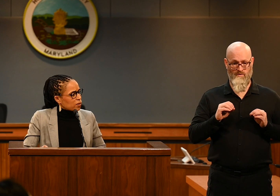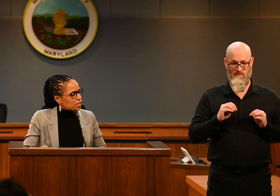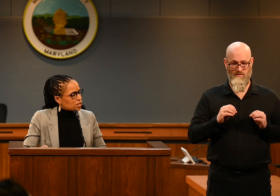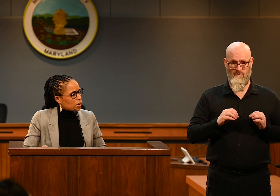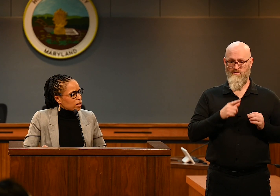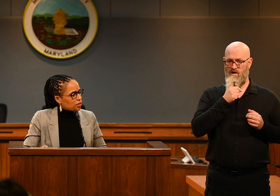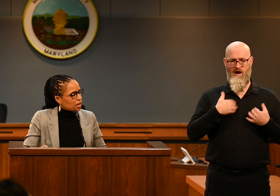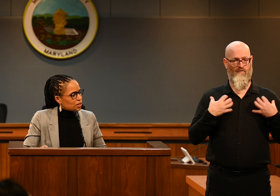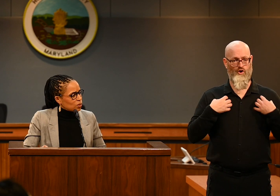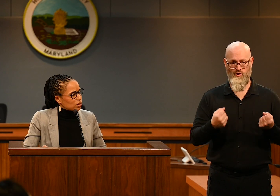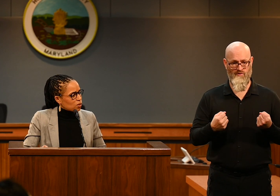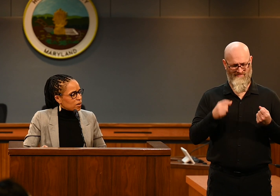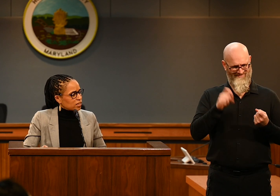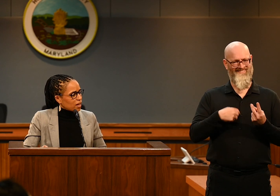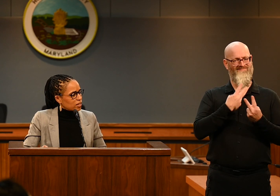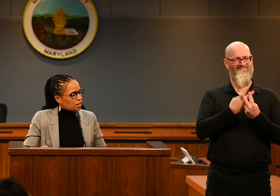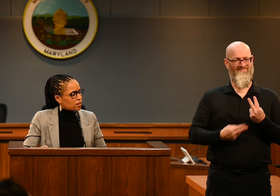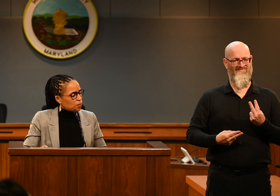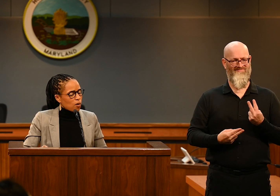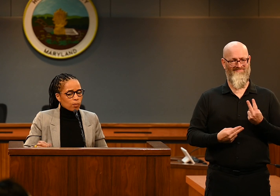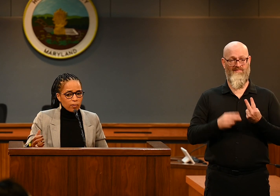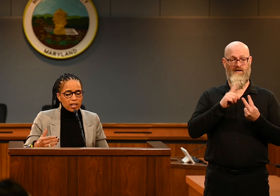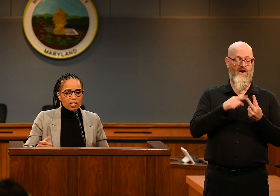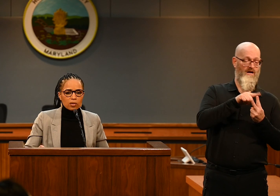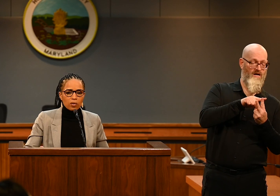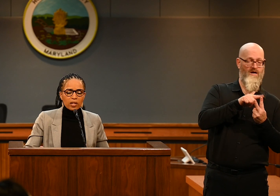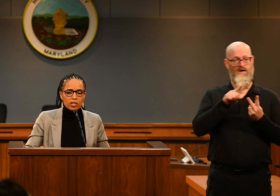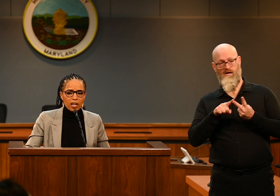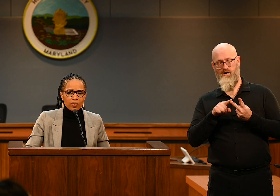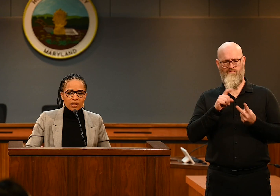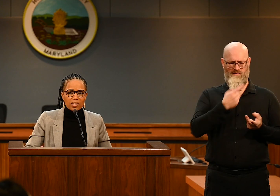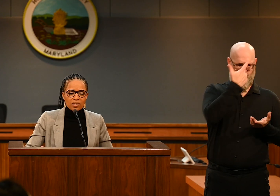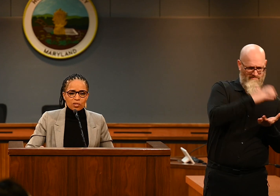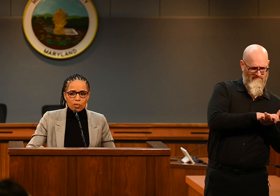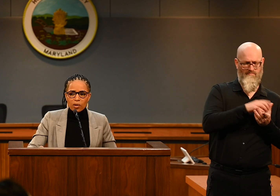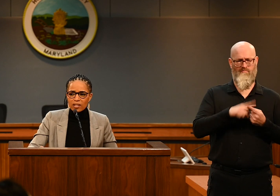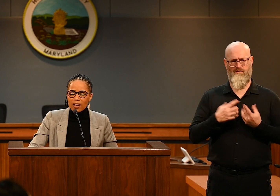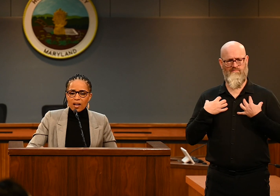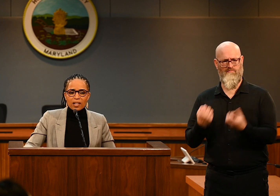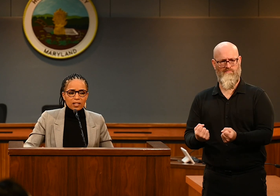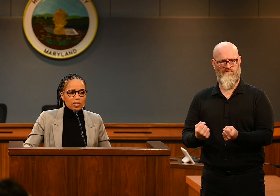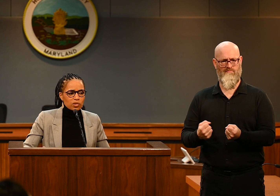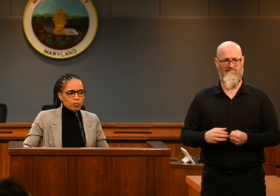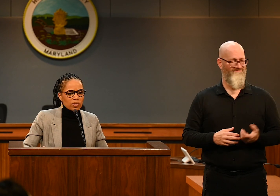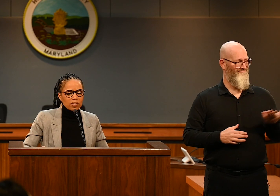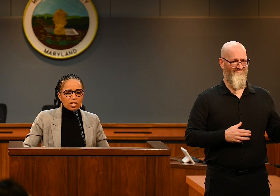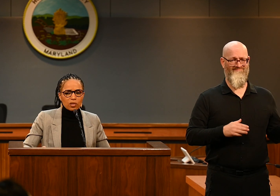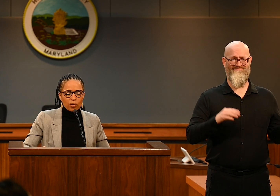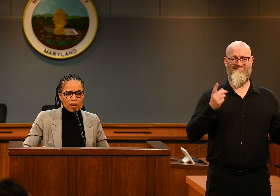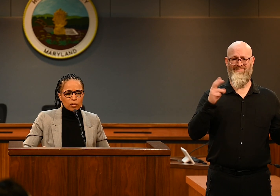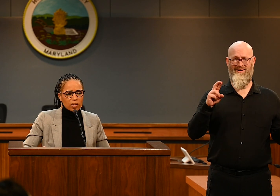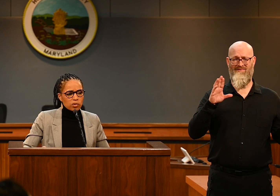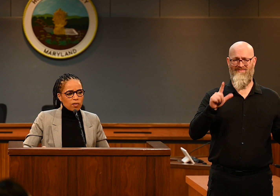has courage. And so I want to thank you so much, County Executive Ball, for bringing us all here together. And he is joined in leadership with